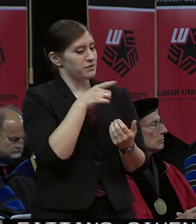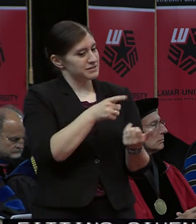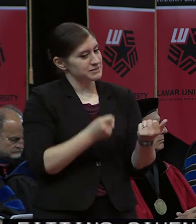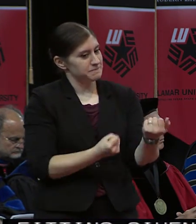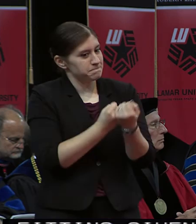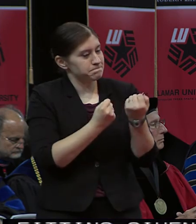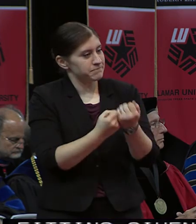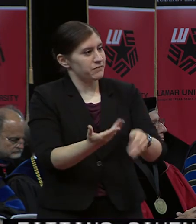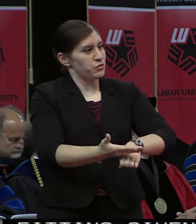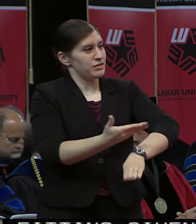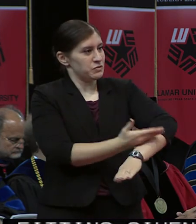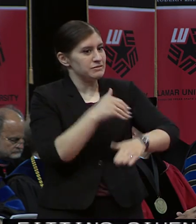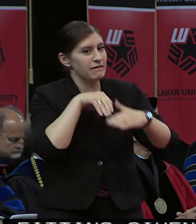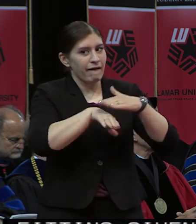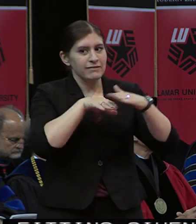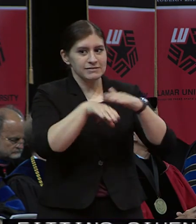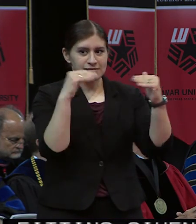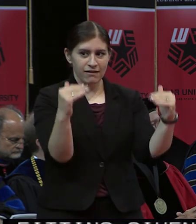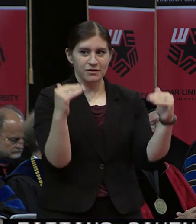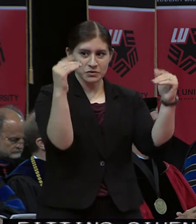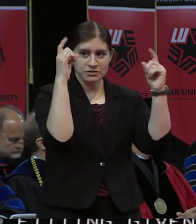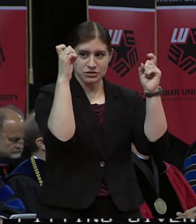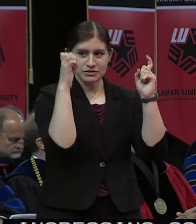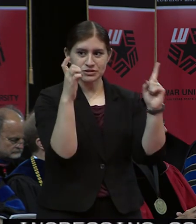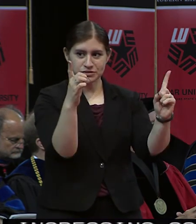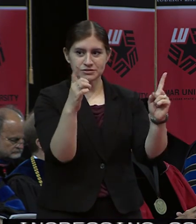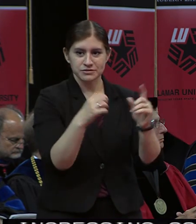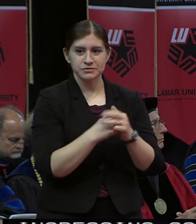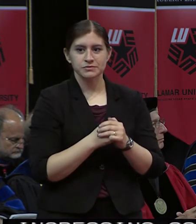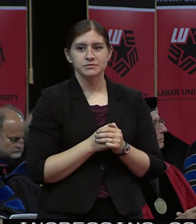increasing access to higher education